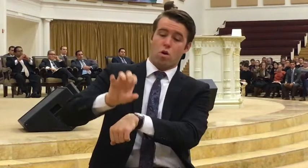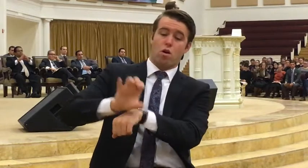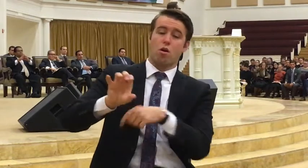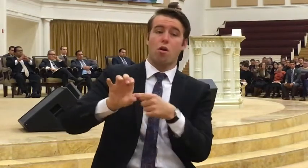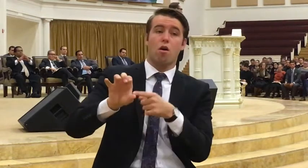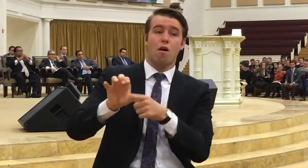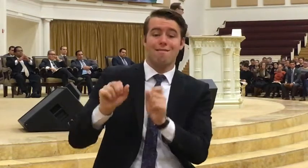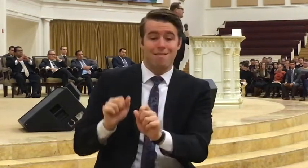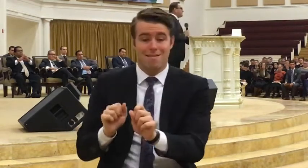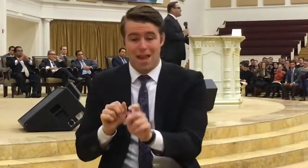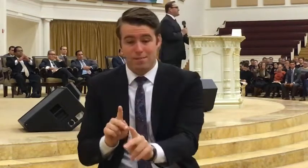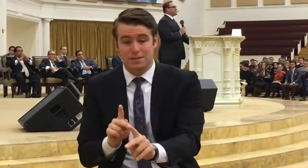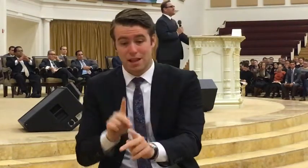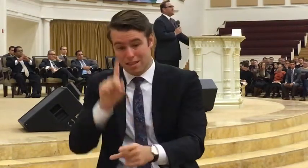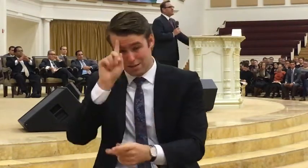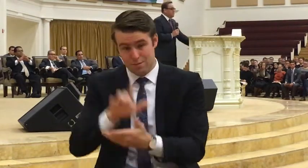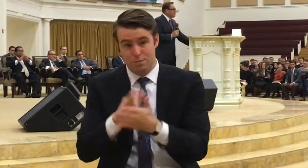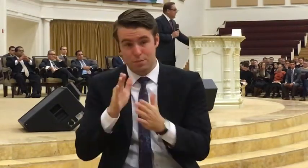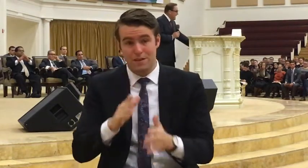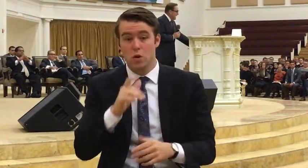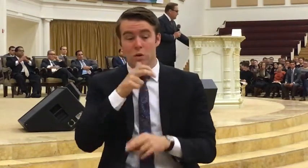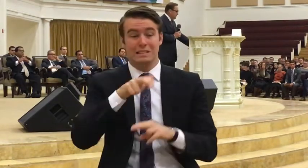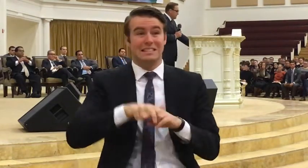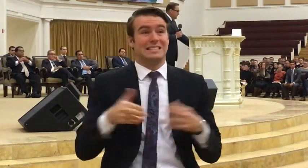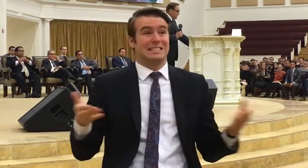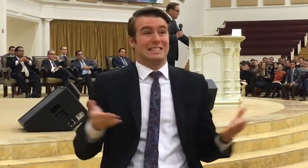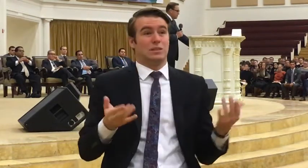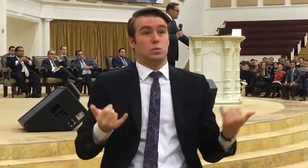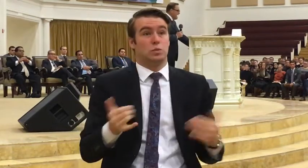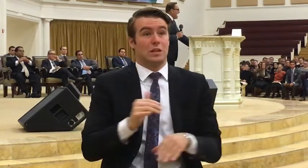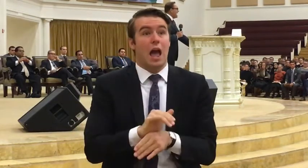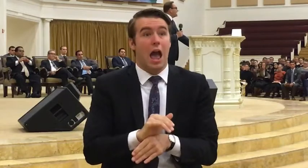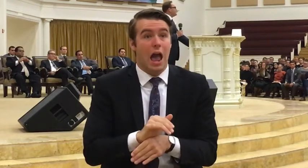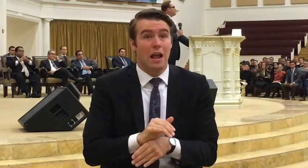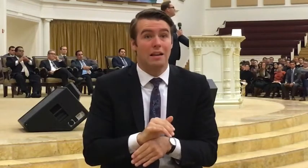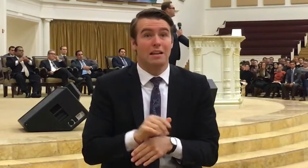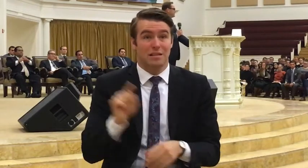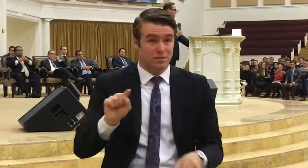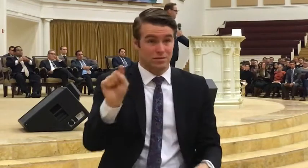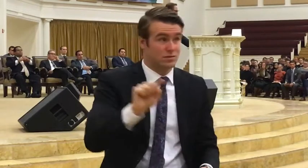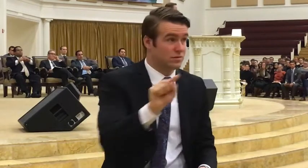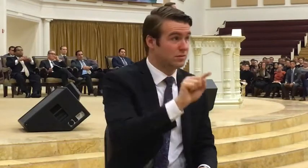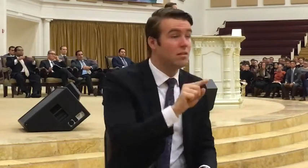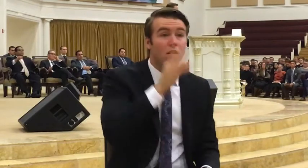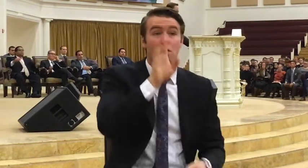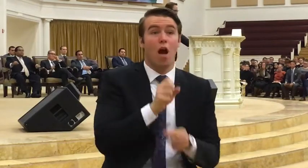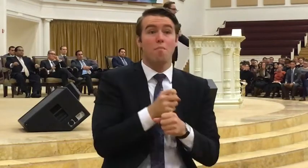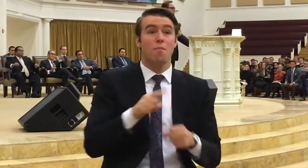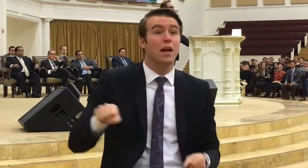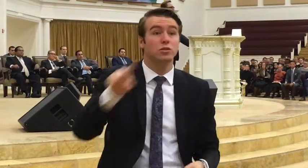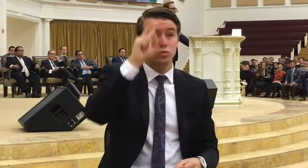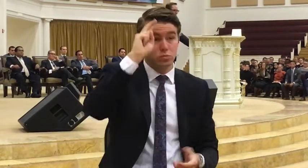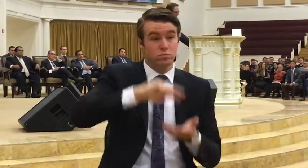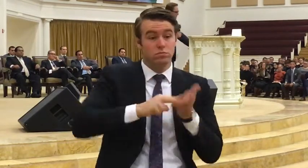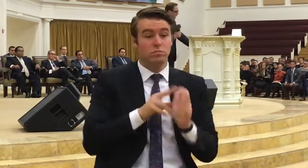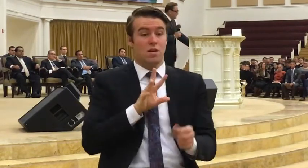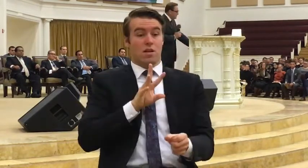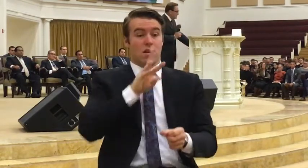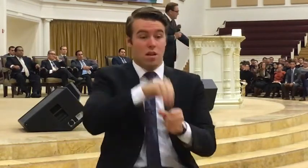the apostolic believer that sits in this room tonight, was made to be engaged in